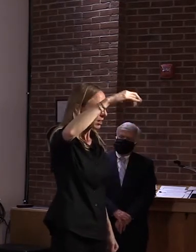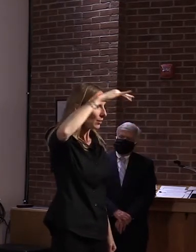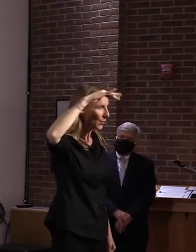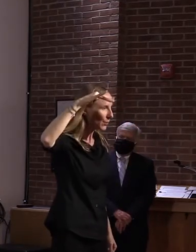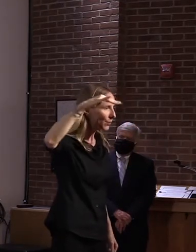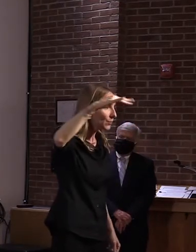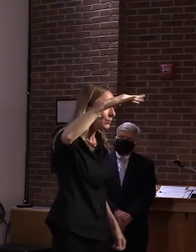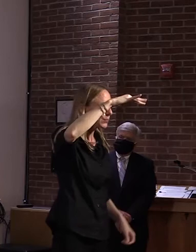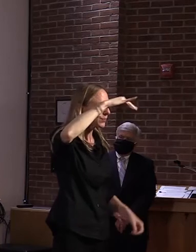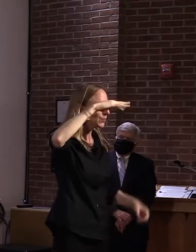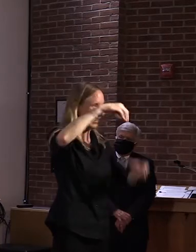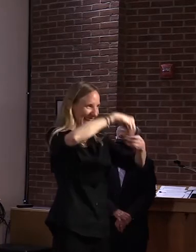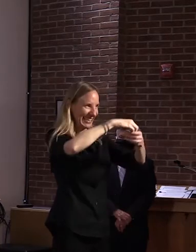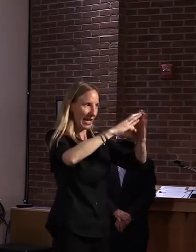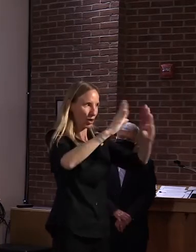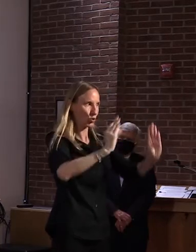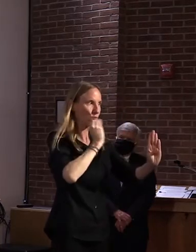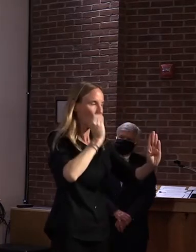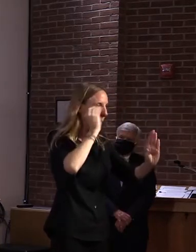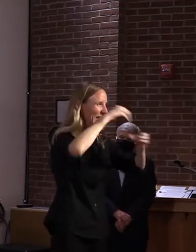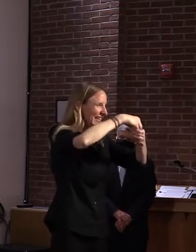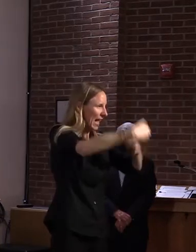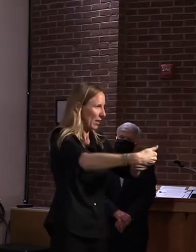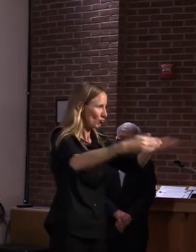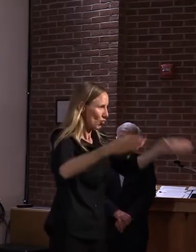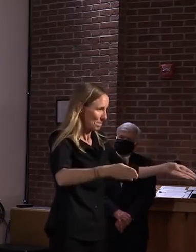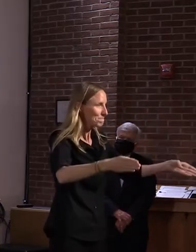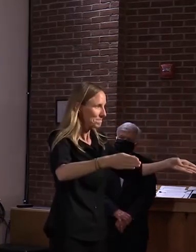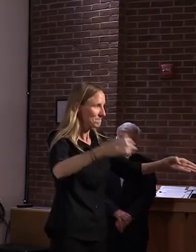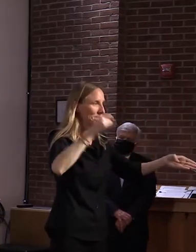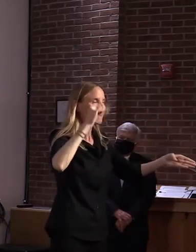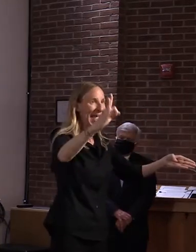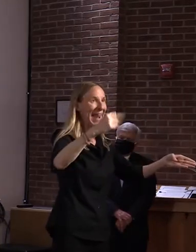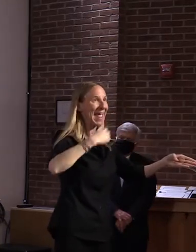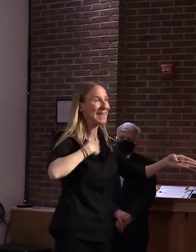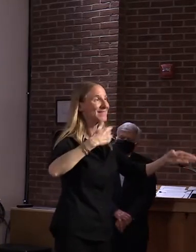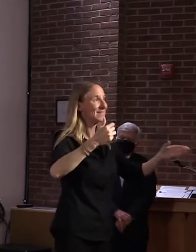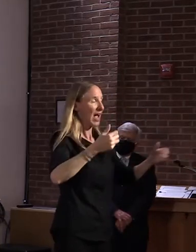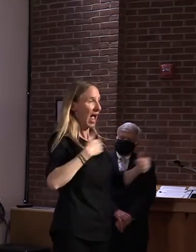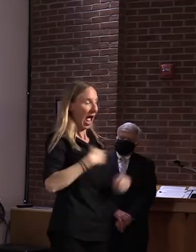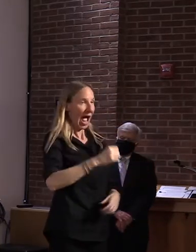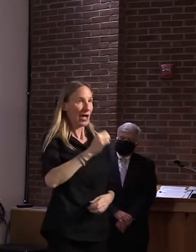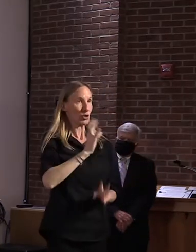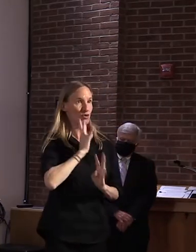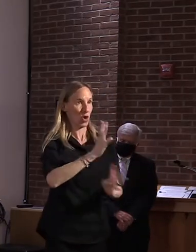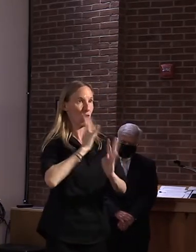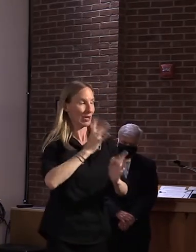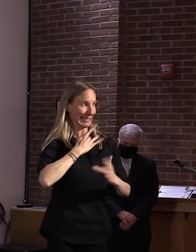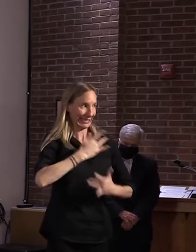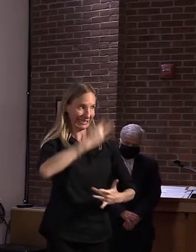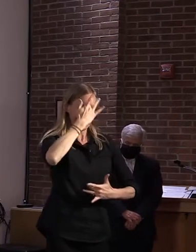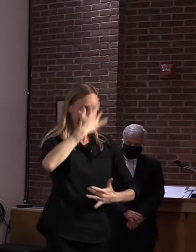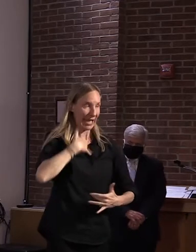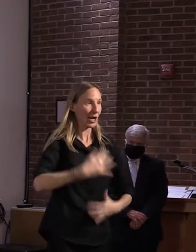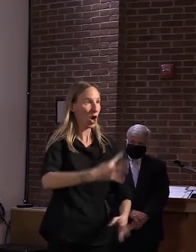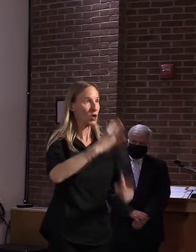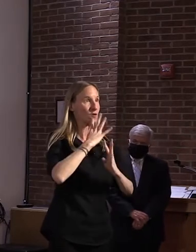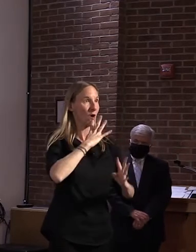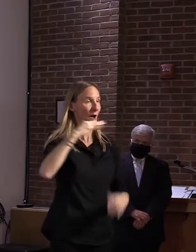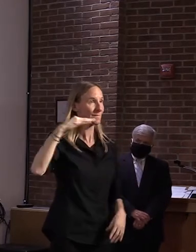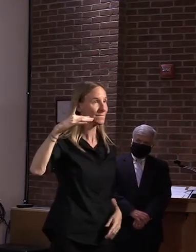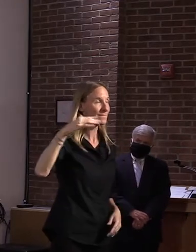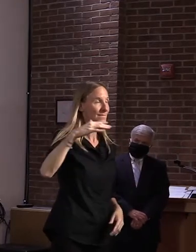have prolonged indoor contact to those aerosols, and that's the concept, if you will, of super